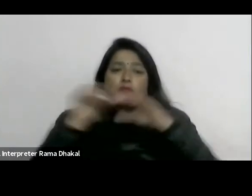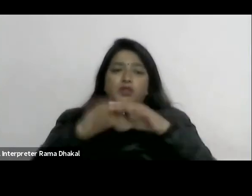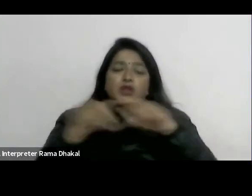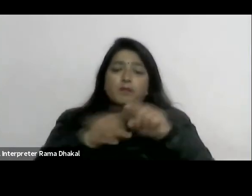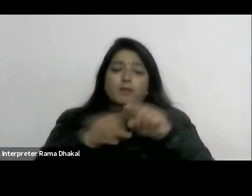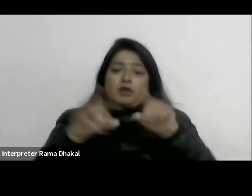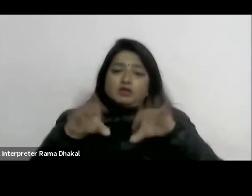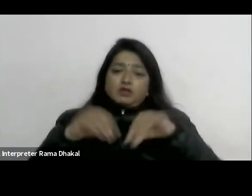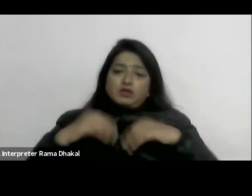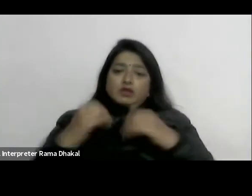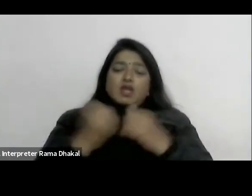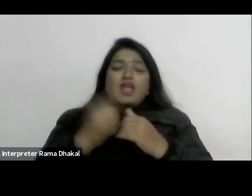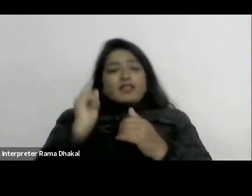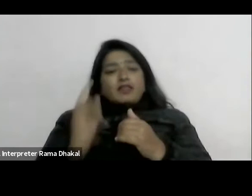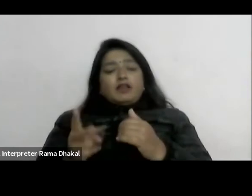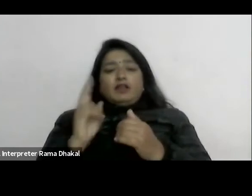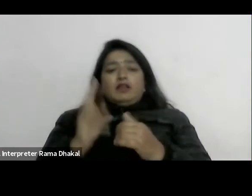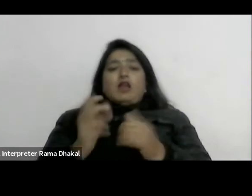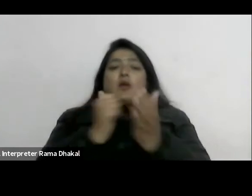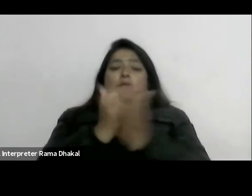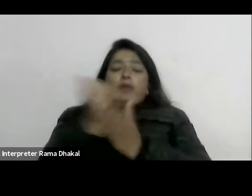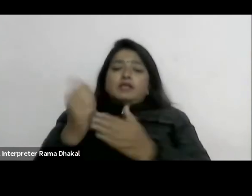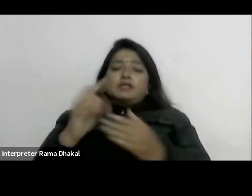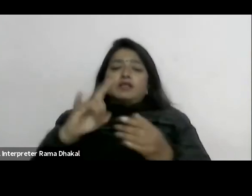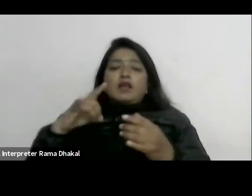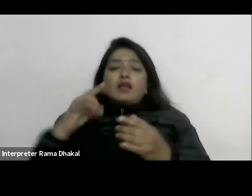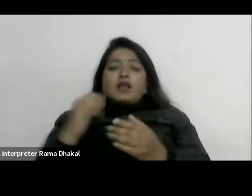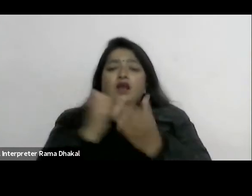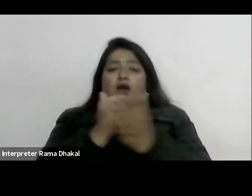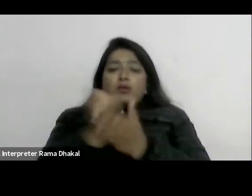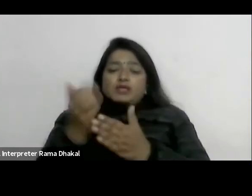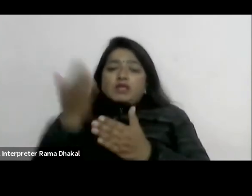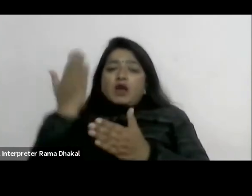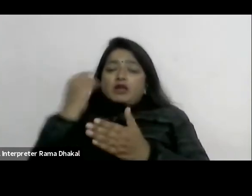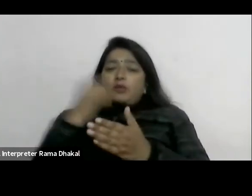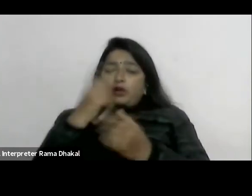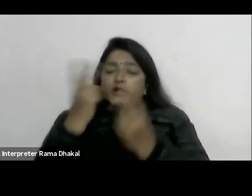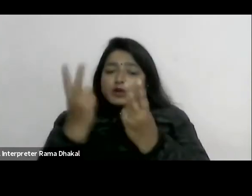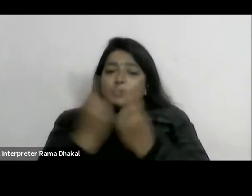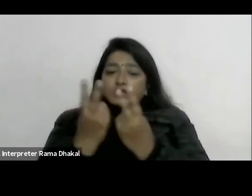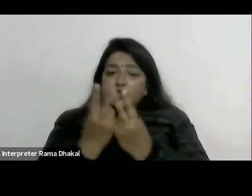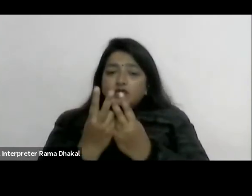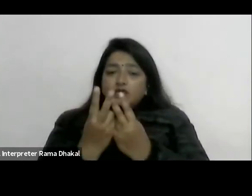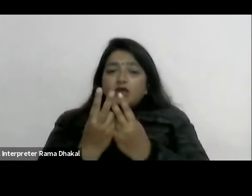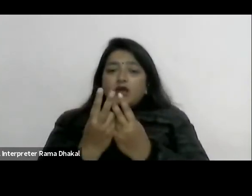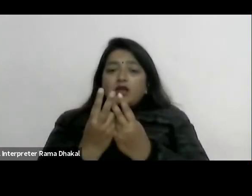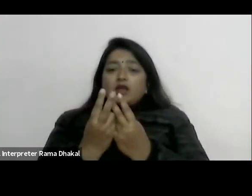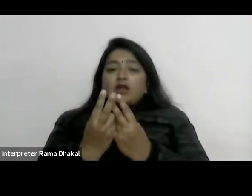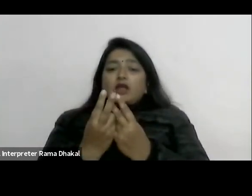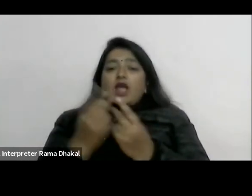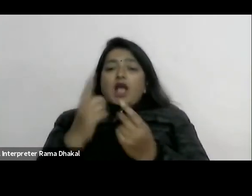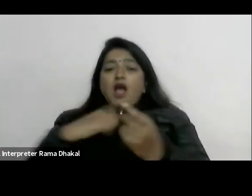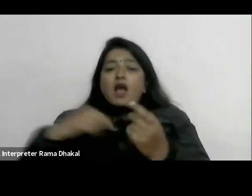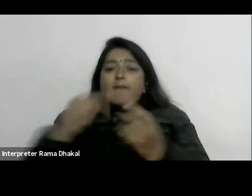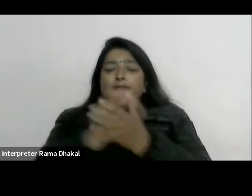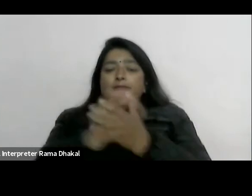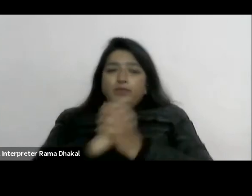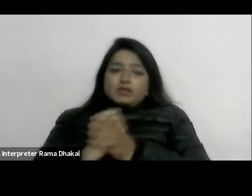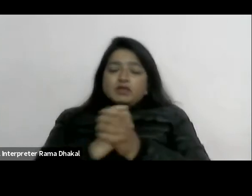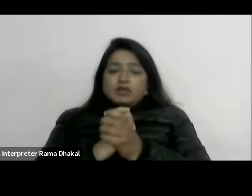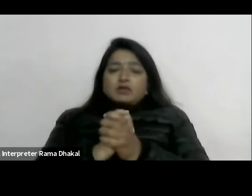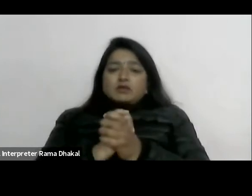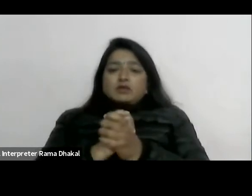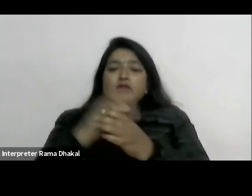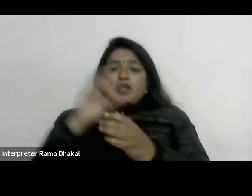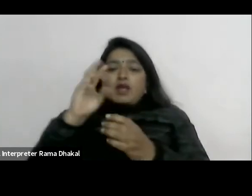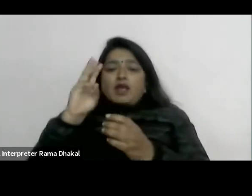following the same practice, as Felicita said earlier, ERO, with our partners GATW and